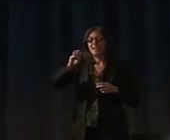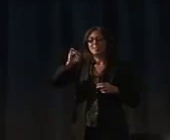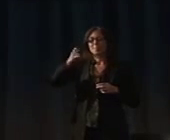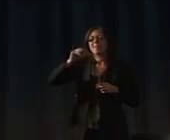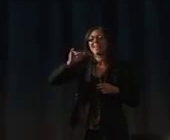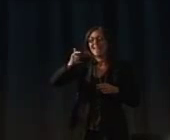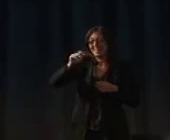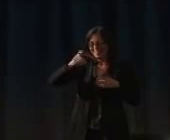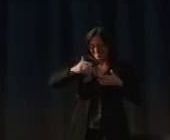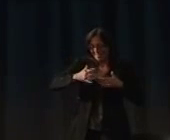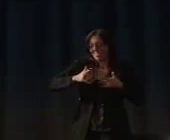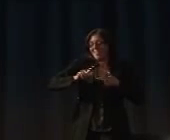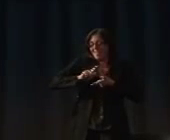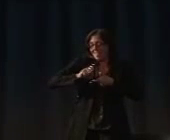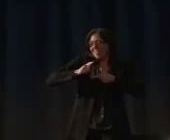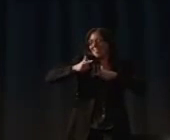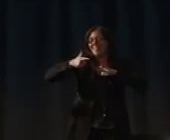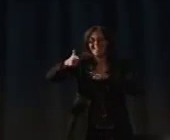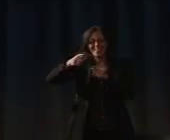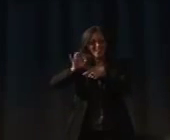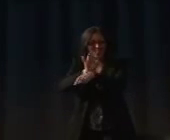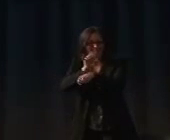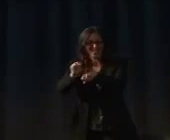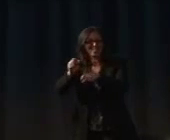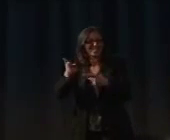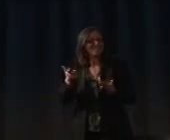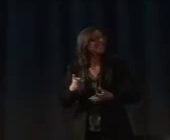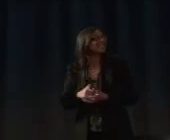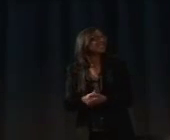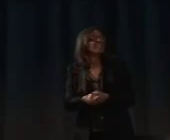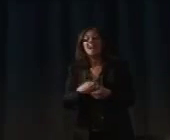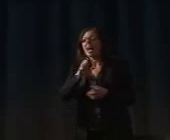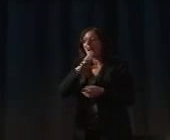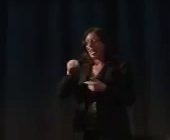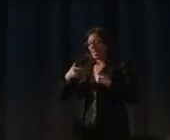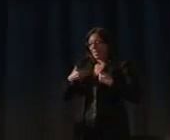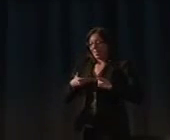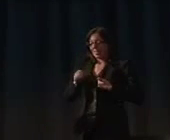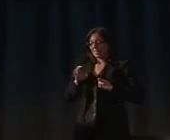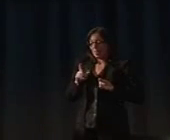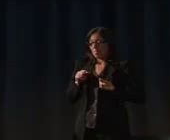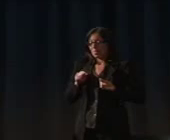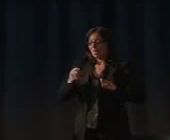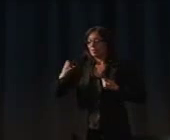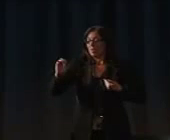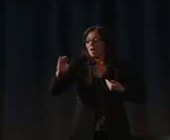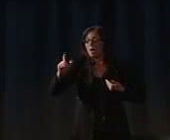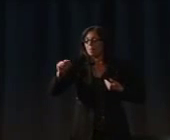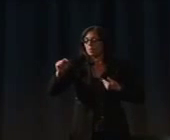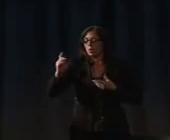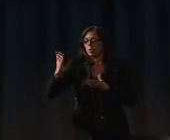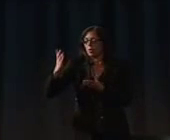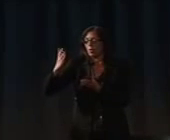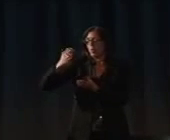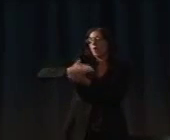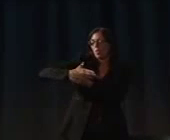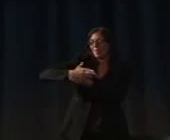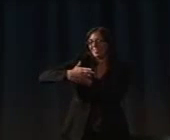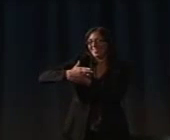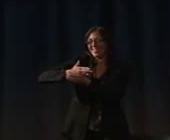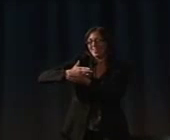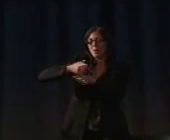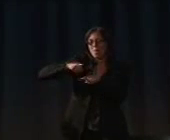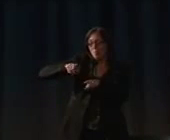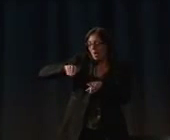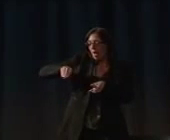of a subject, of an object for a subject, interrupted in their course, the subject and the object, is completely implausible. None of us is like that.